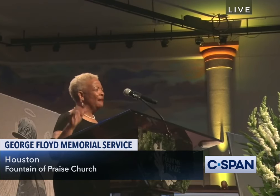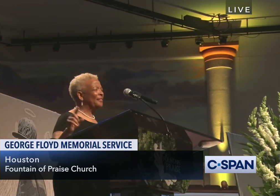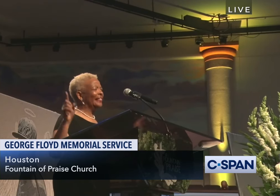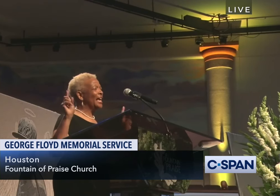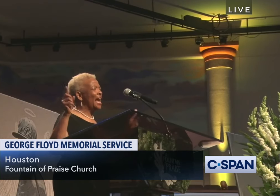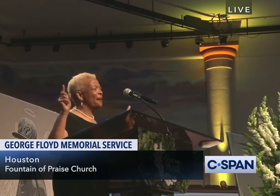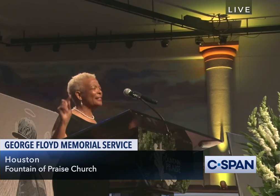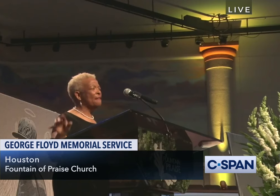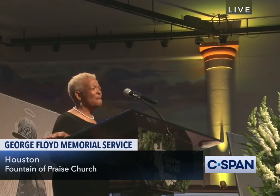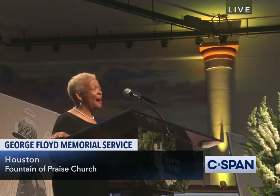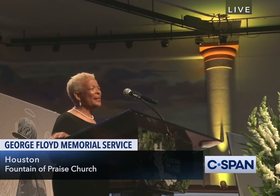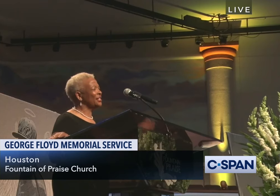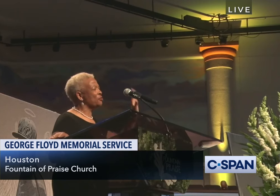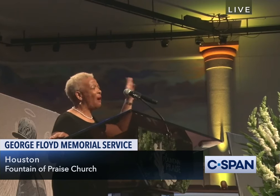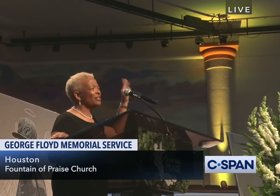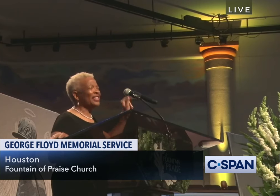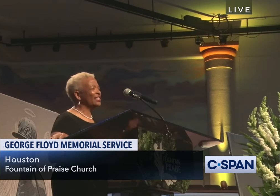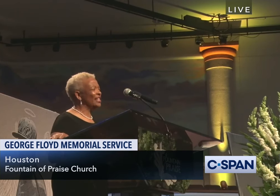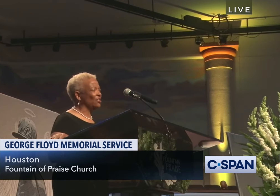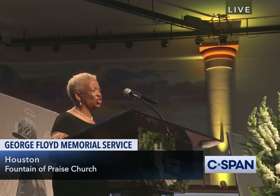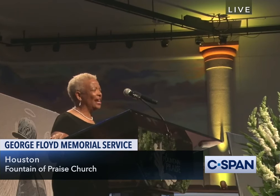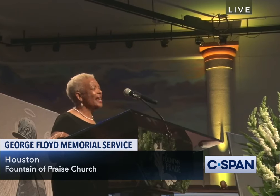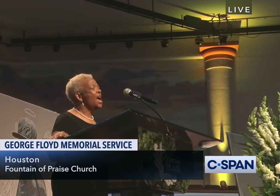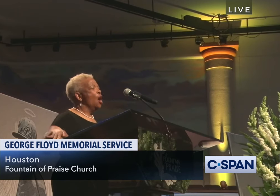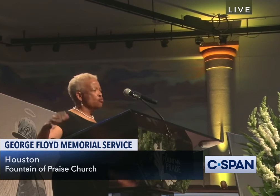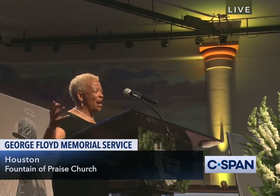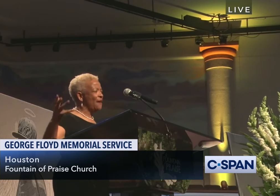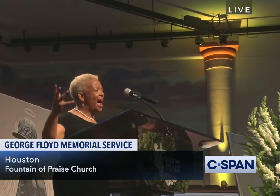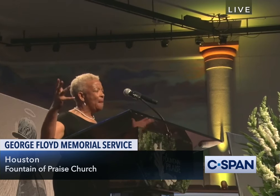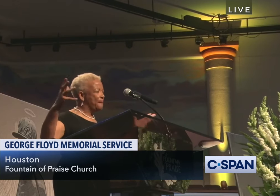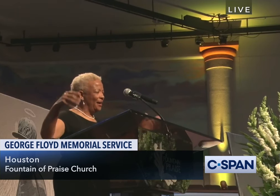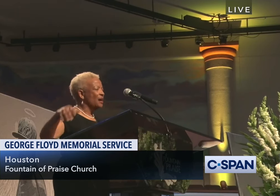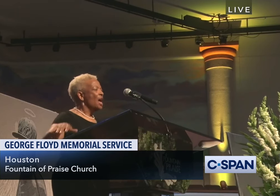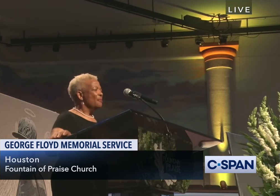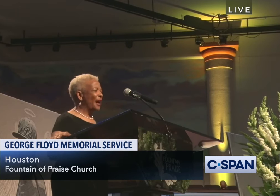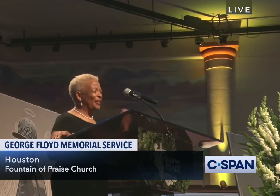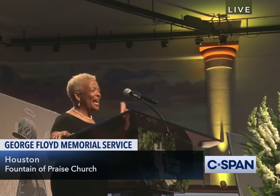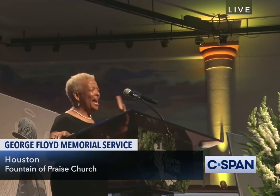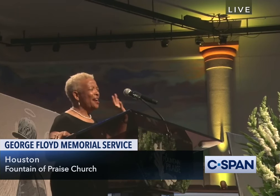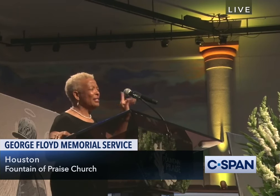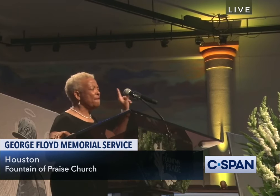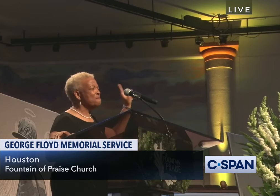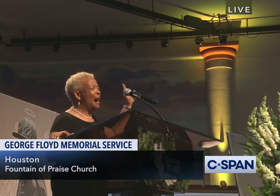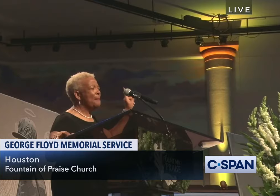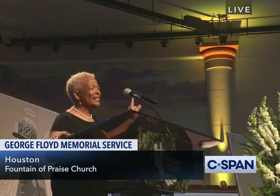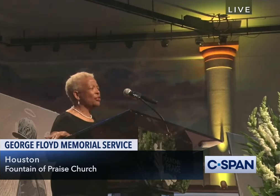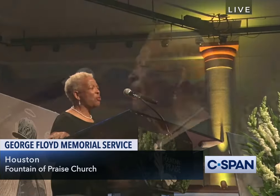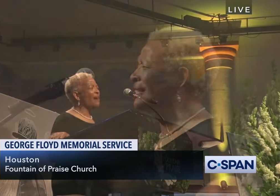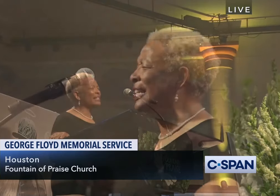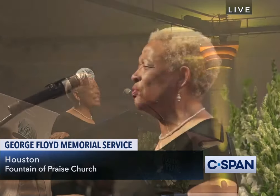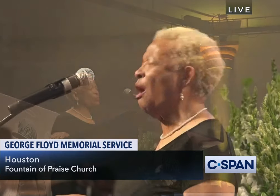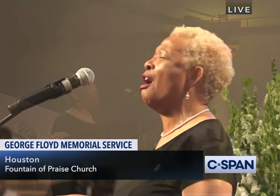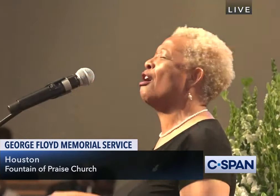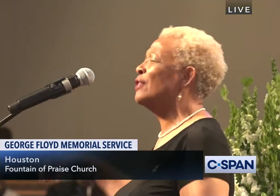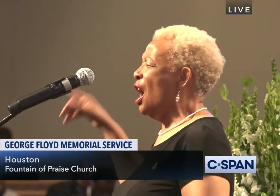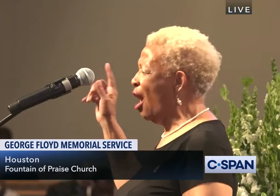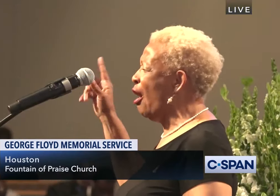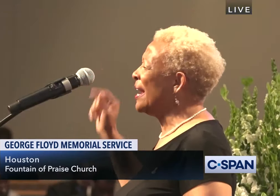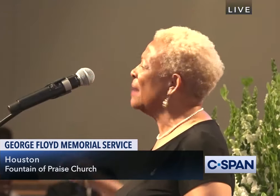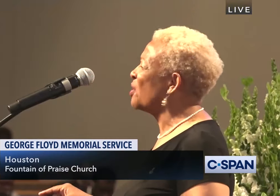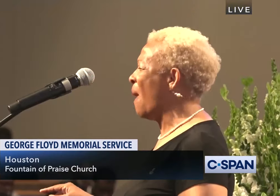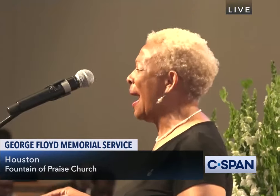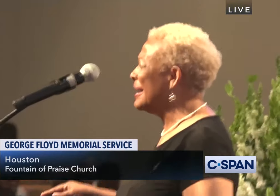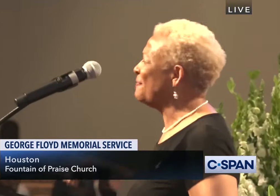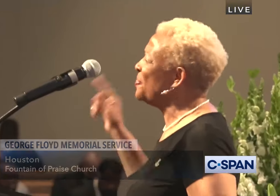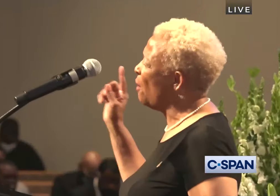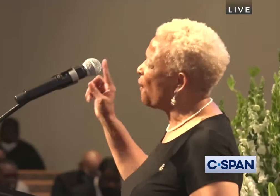we believe that the ears of mamas across this nation reared up. That the ears of mamas across this world